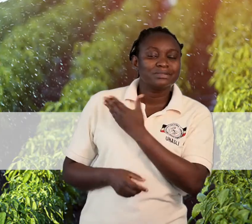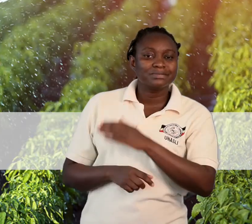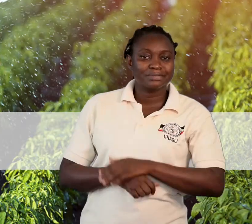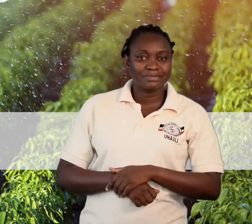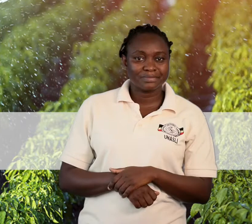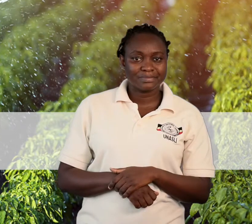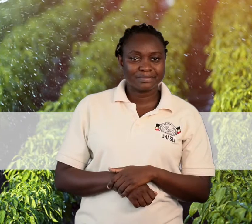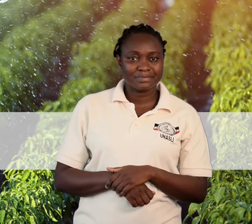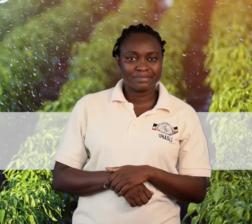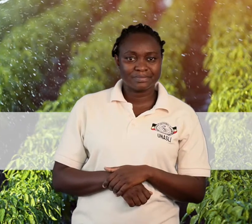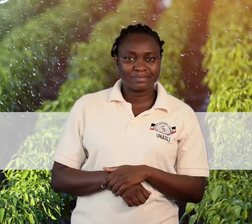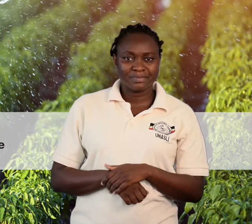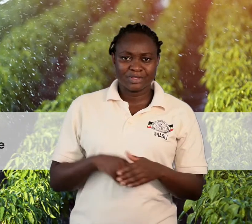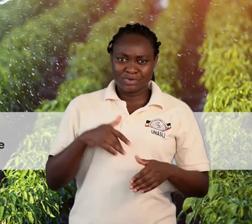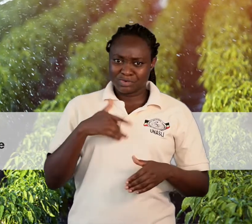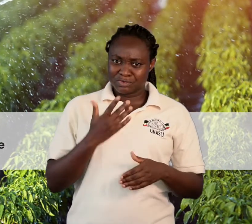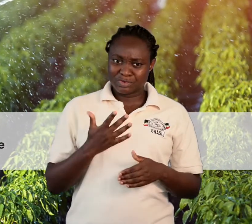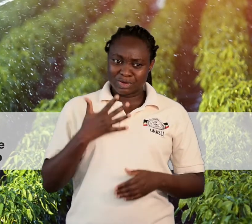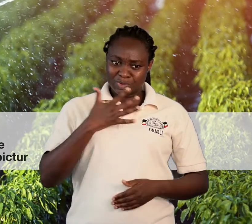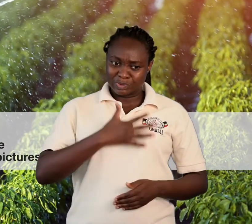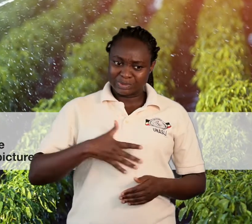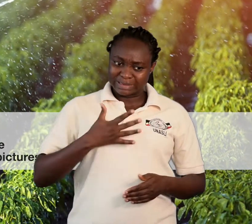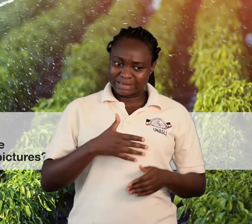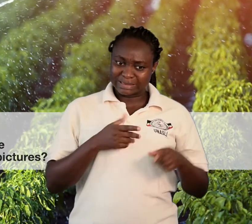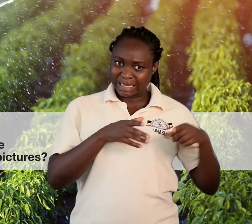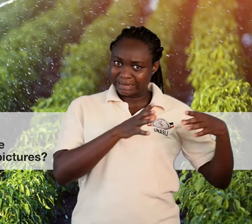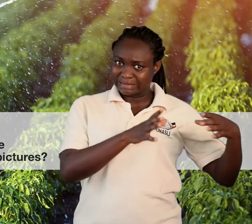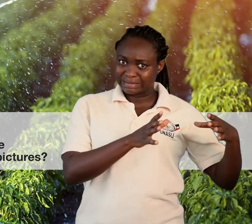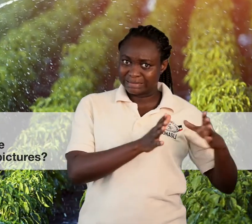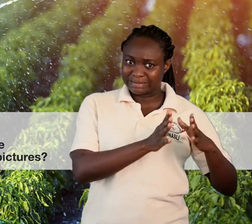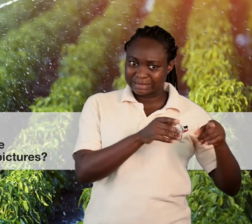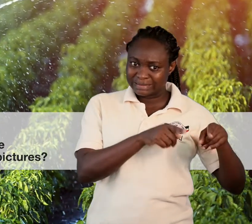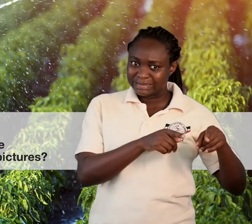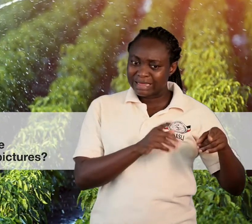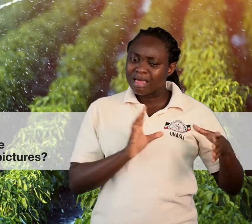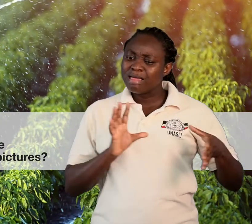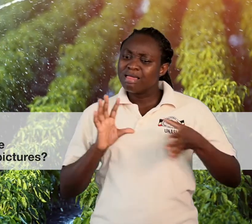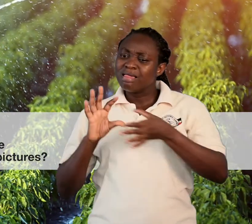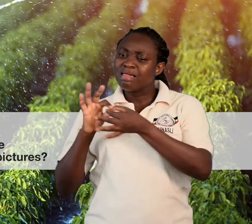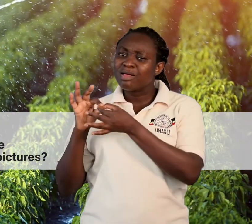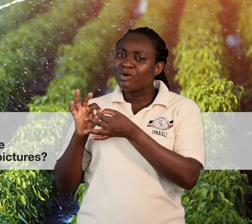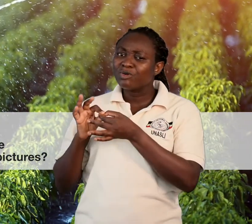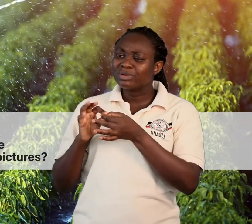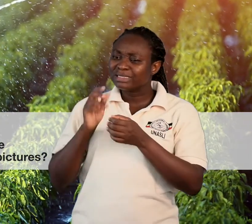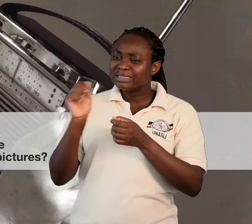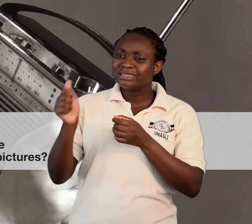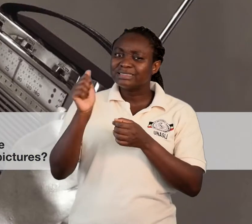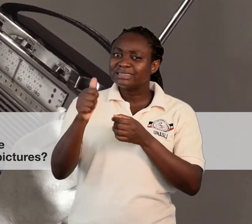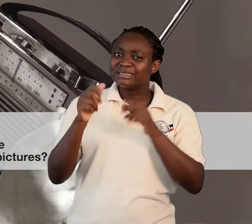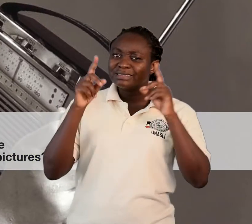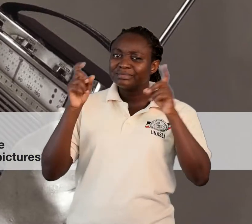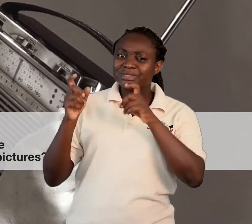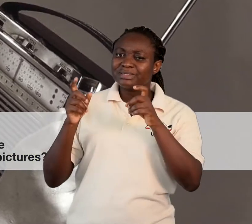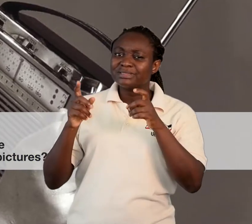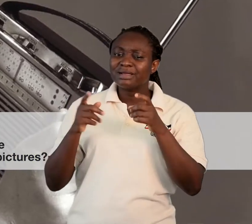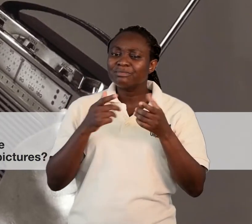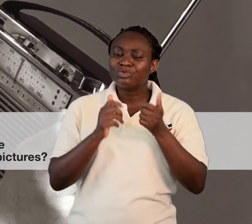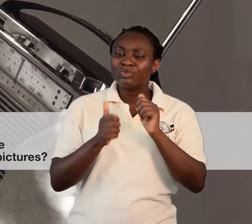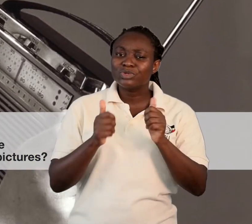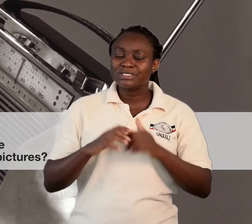Which branches of primary science are related to the activities in each of the pictures?